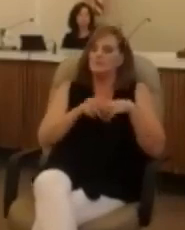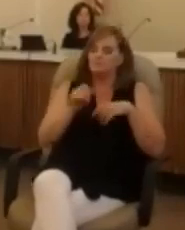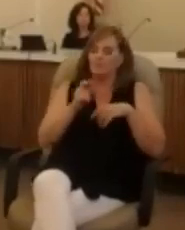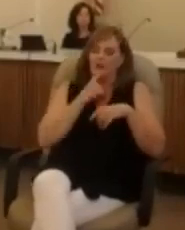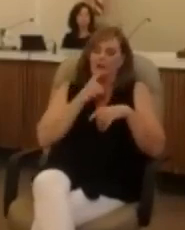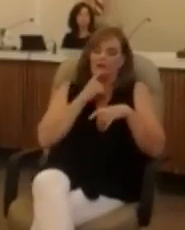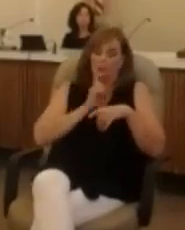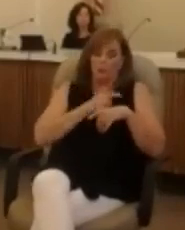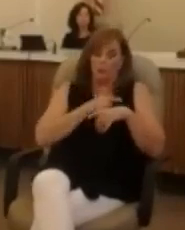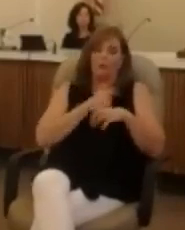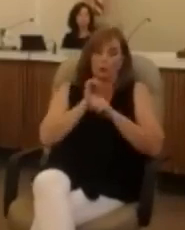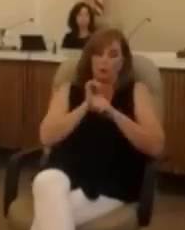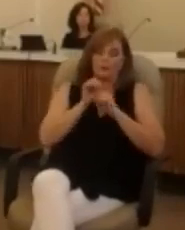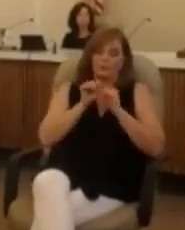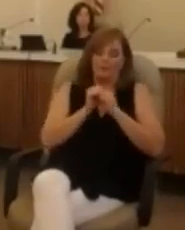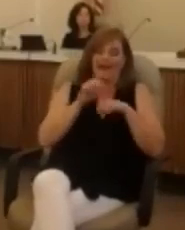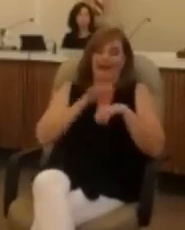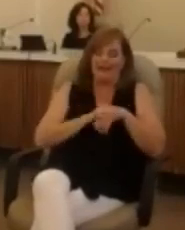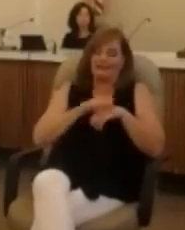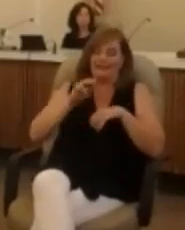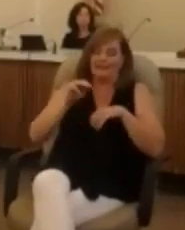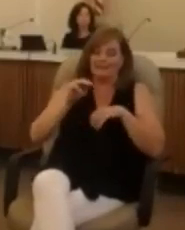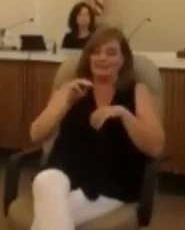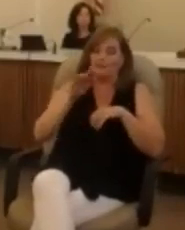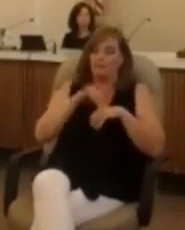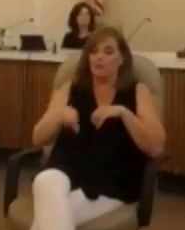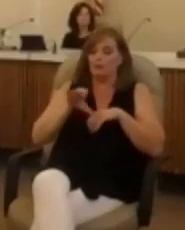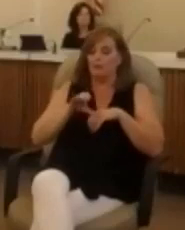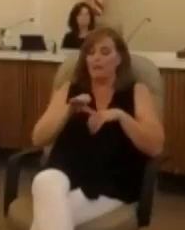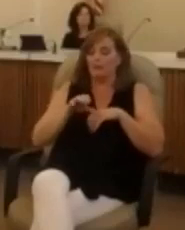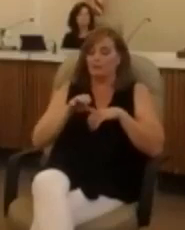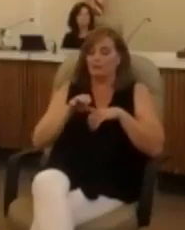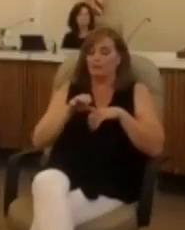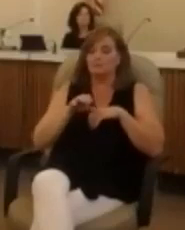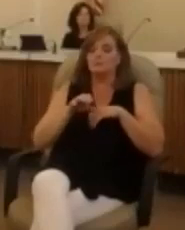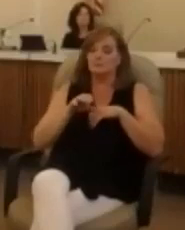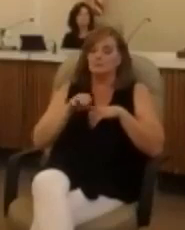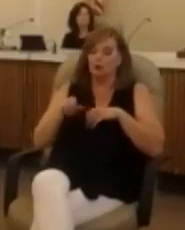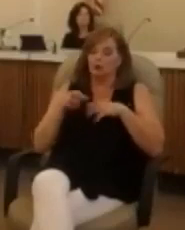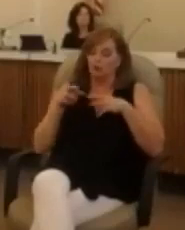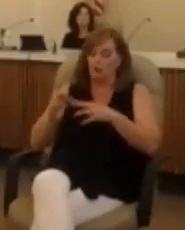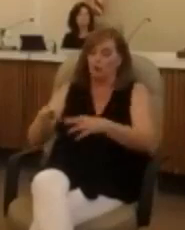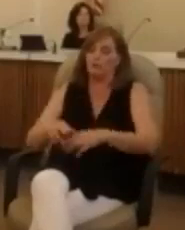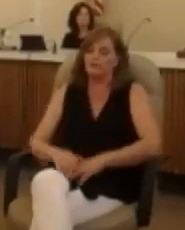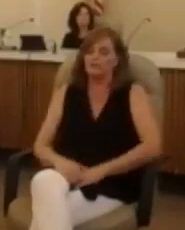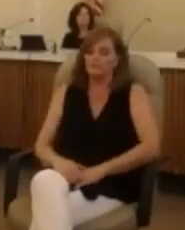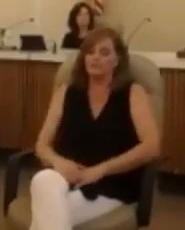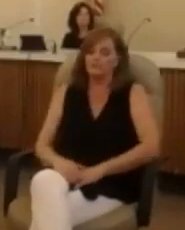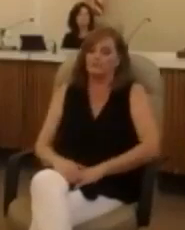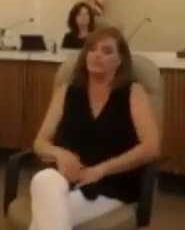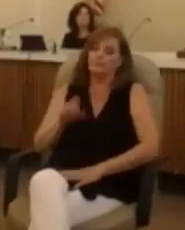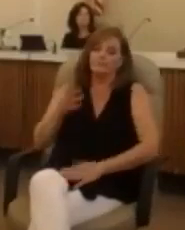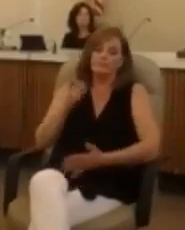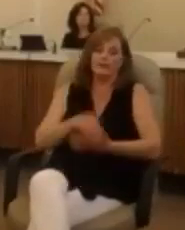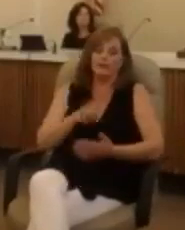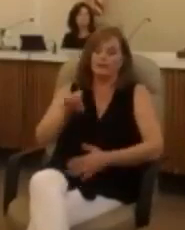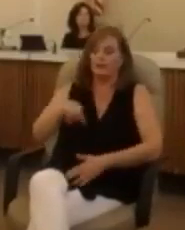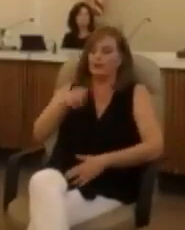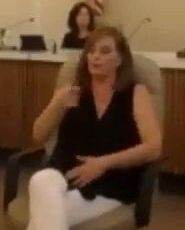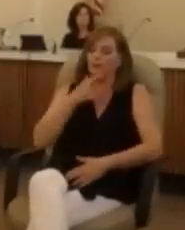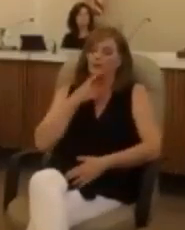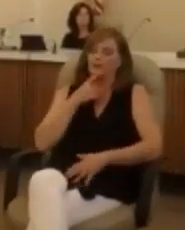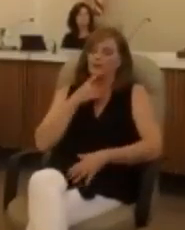were doing that on a county road. That's the East River Road sidewalk project. Again, another one of these